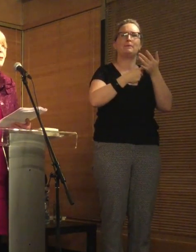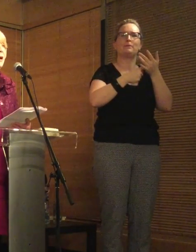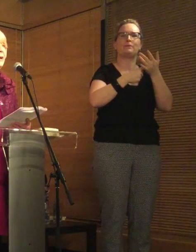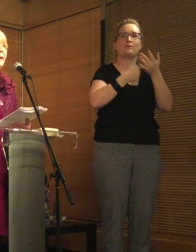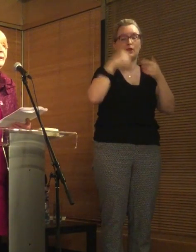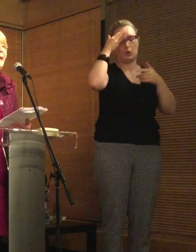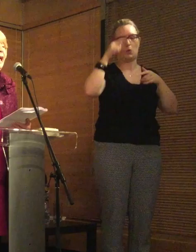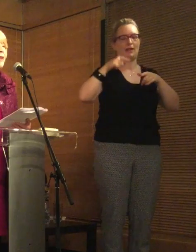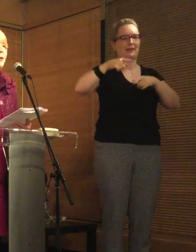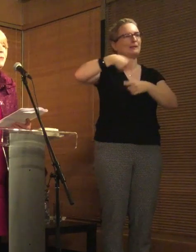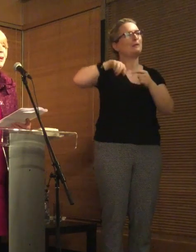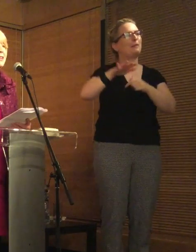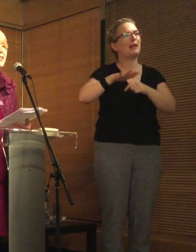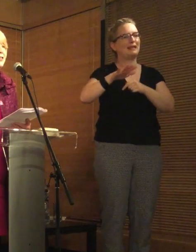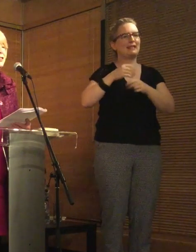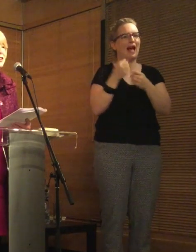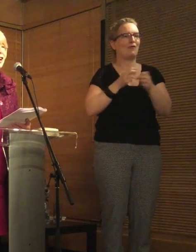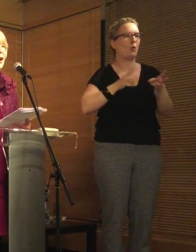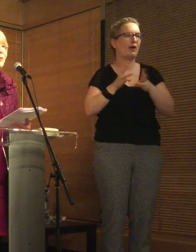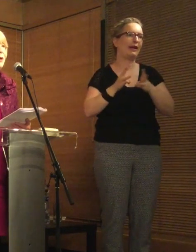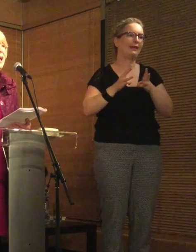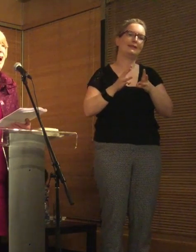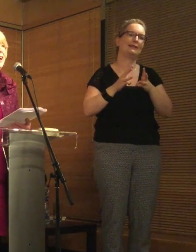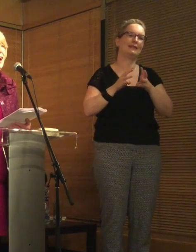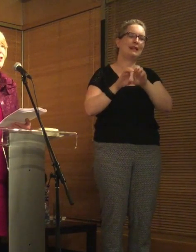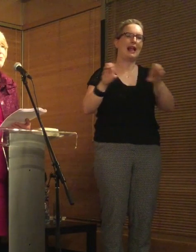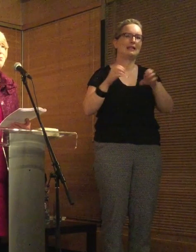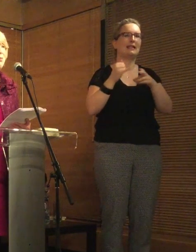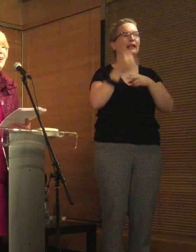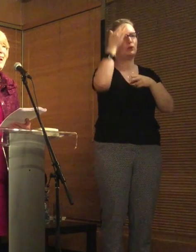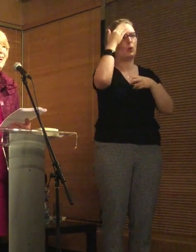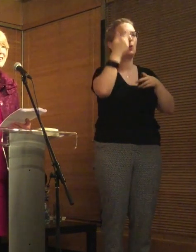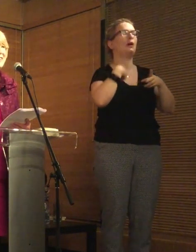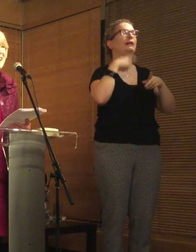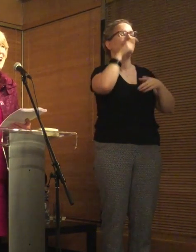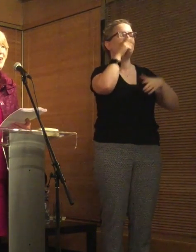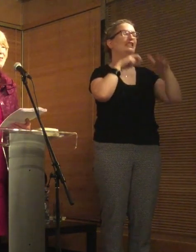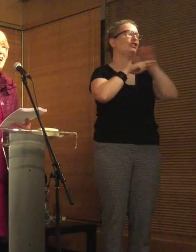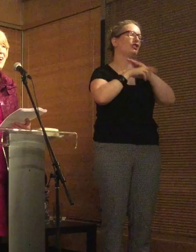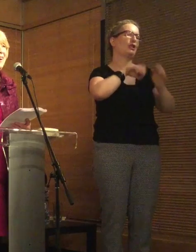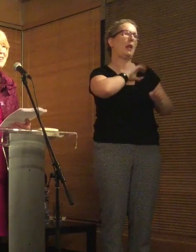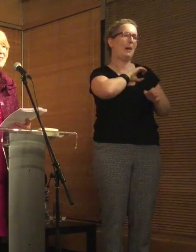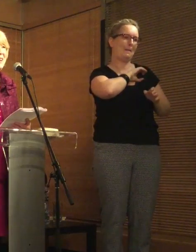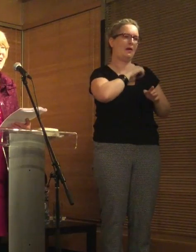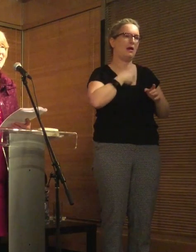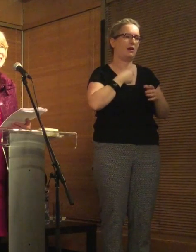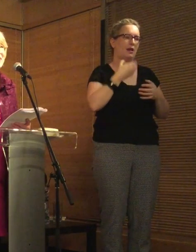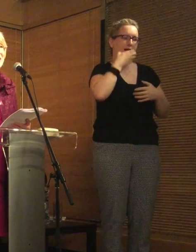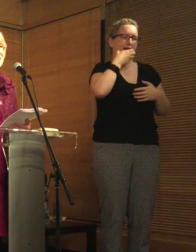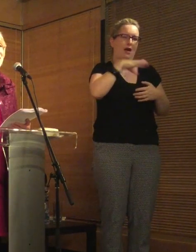place of working people in the teachers' club on a boiling hot bank holiday